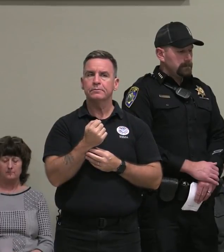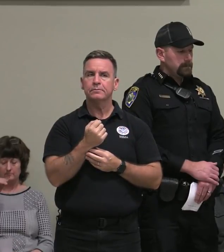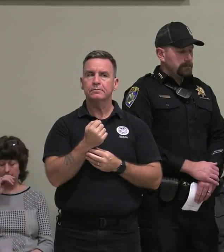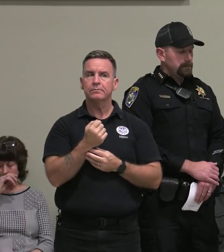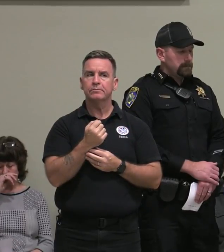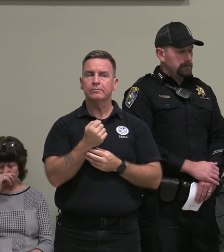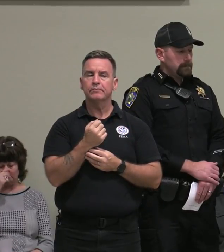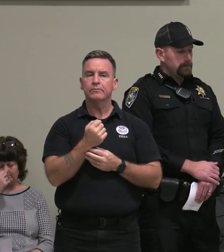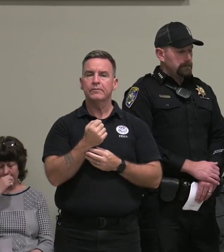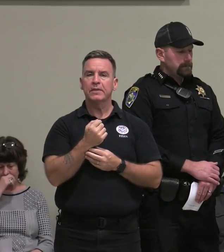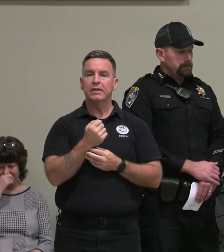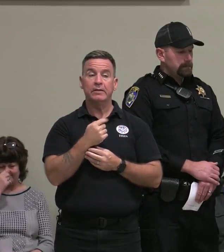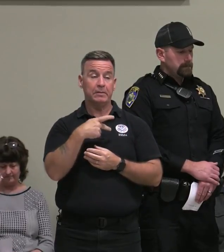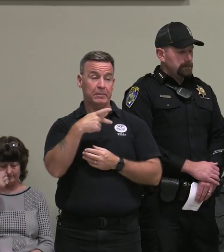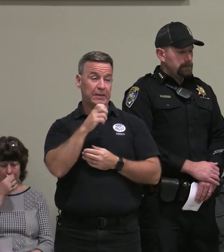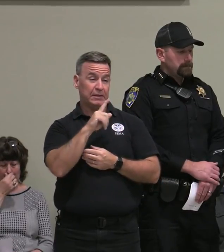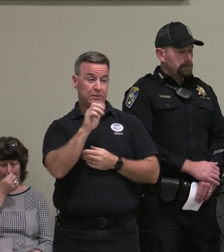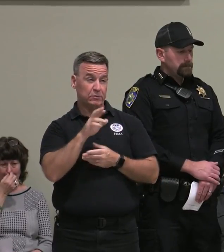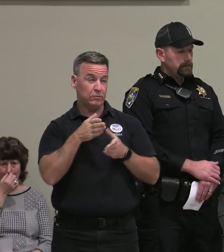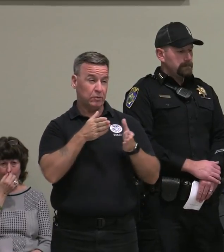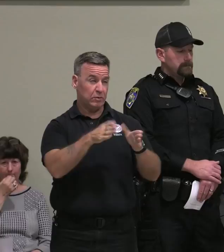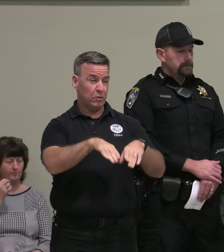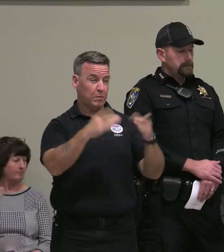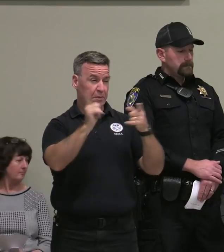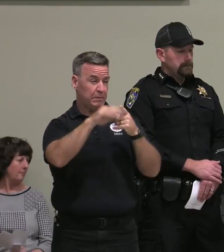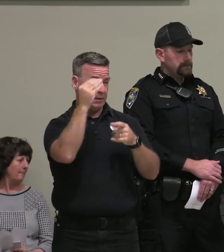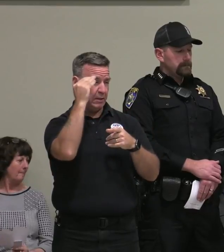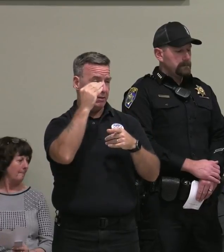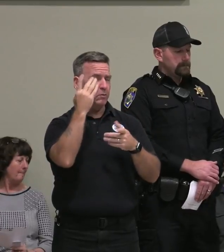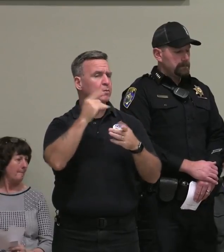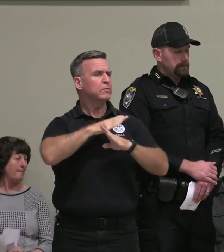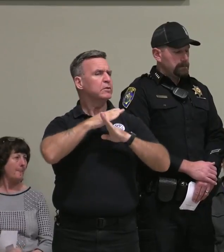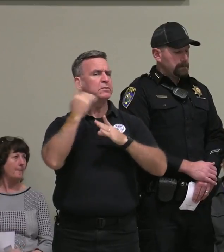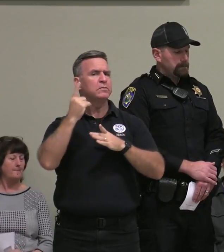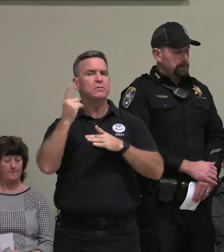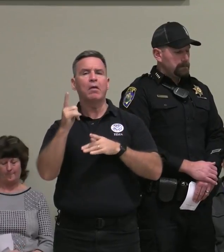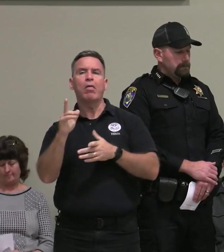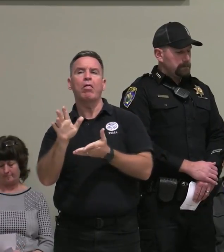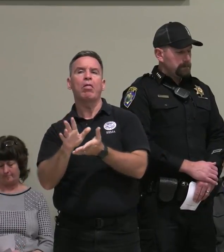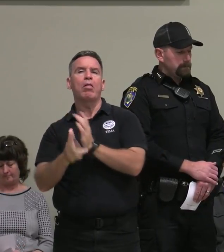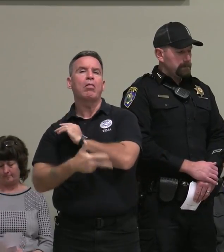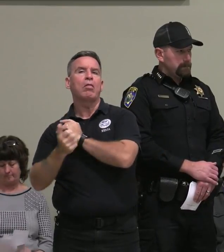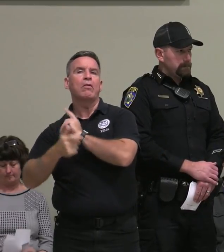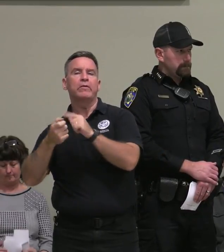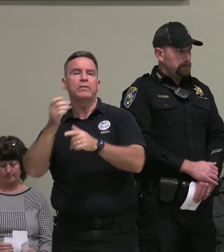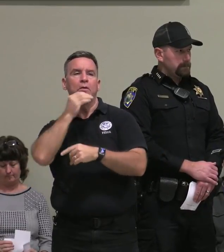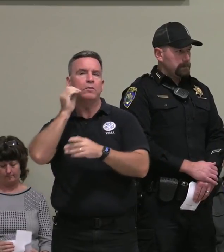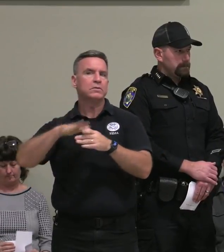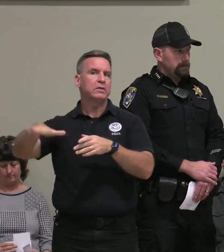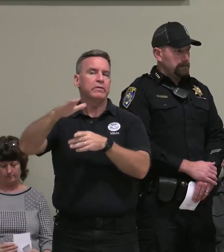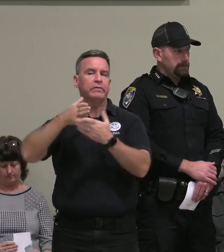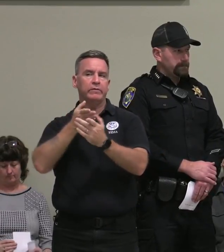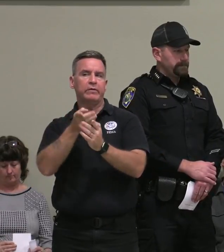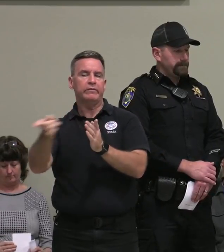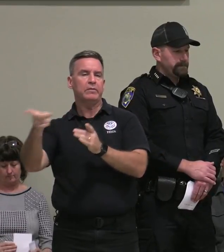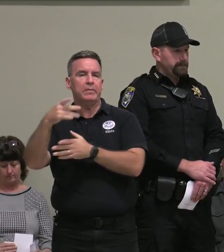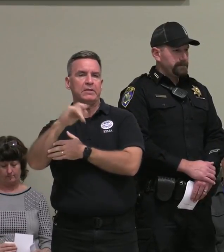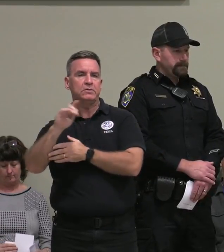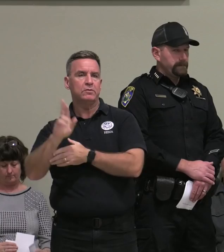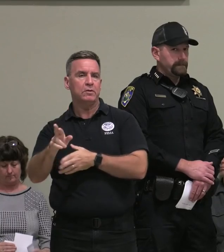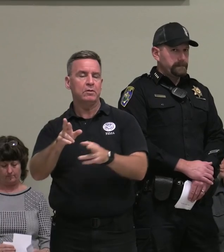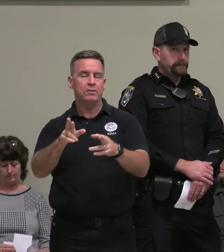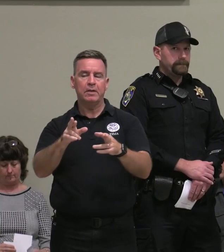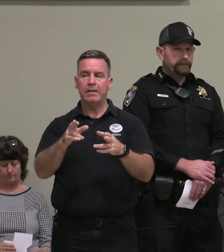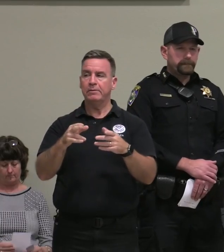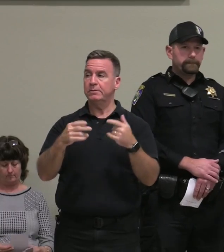along these lines, once Pence Road is open to Miguelia, what would keep someone from looting homes off of Pence Road? So the chief and I can both